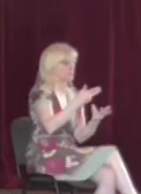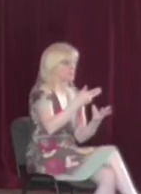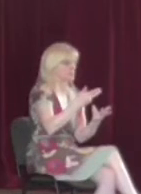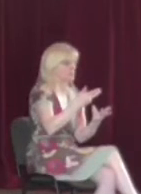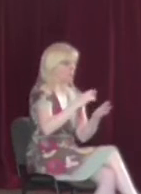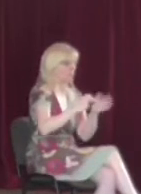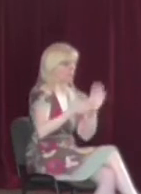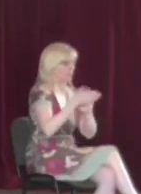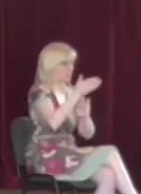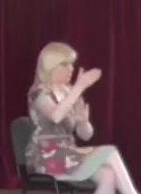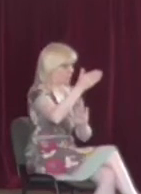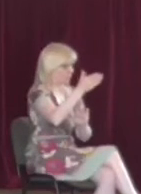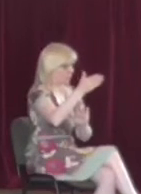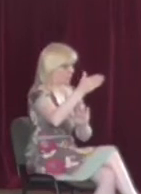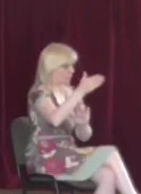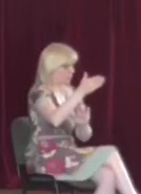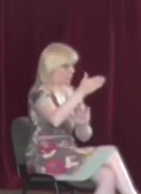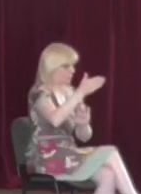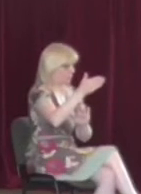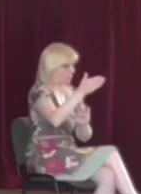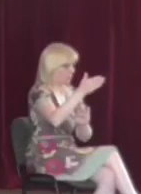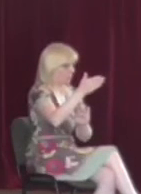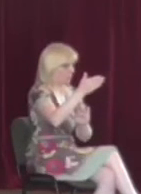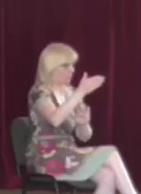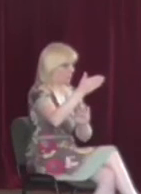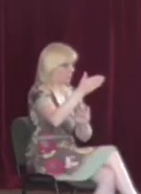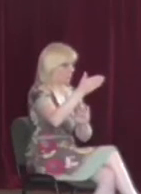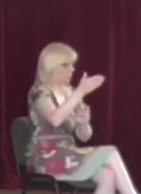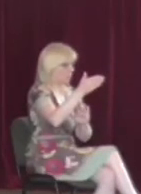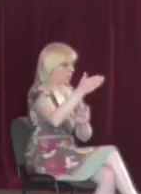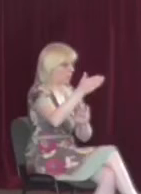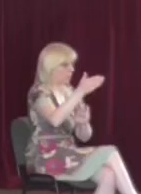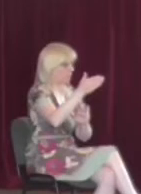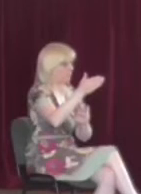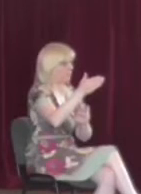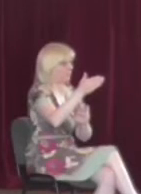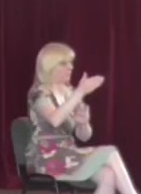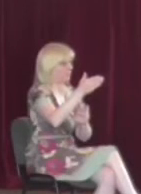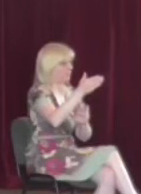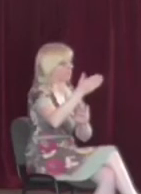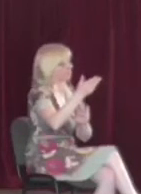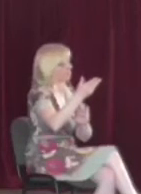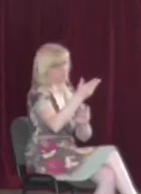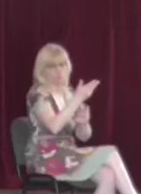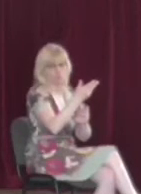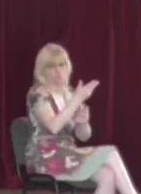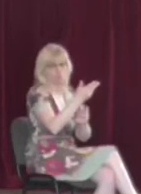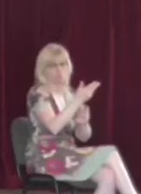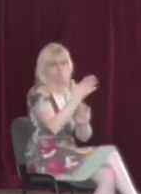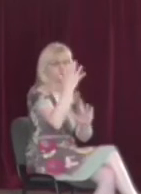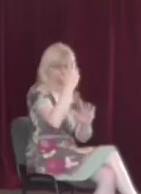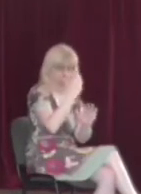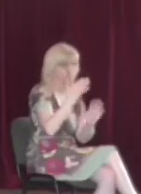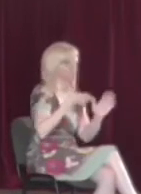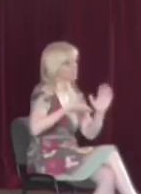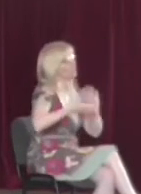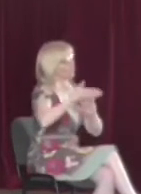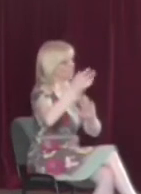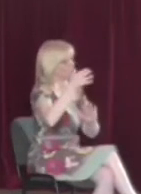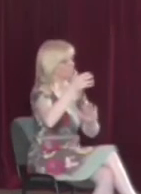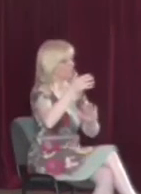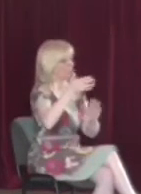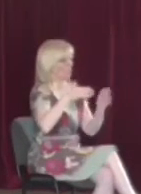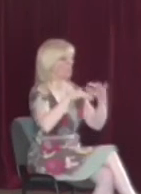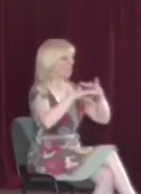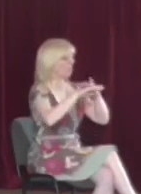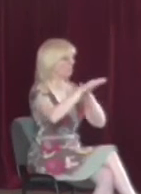asked him for letters to the synagogues in Damascus, so that if he found any there who belong to the way, whether men or women,